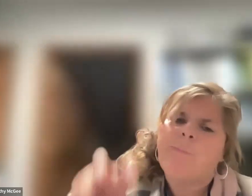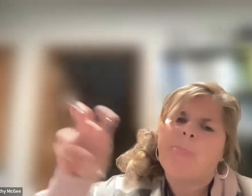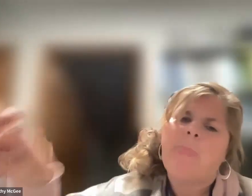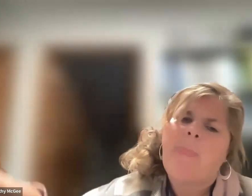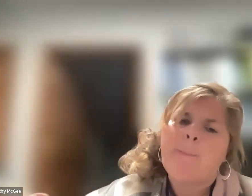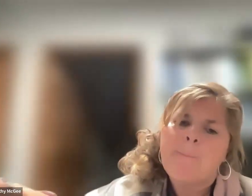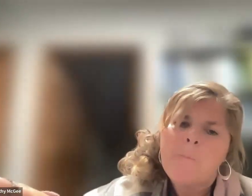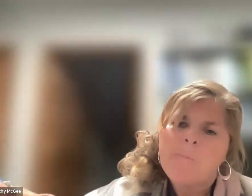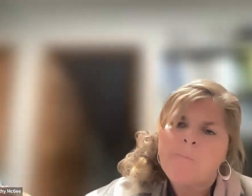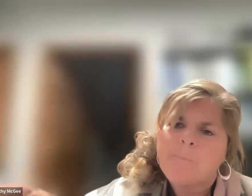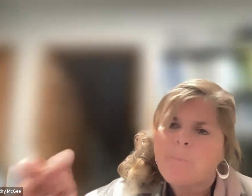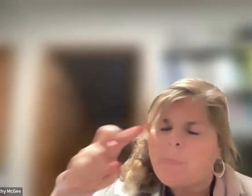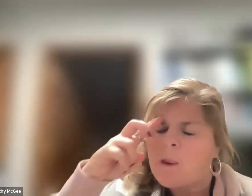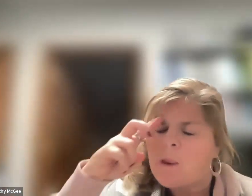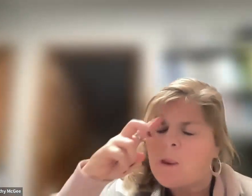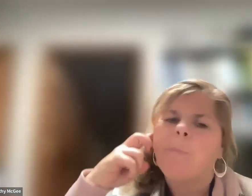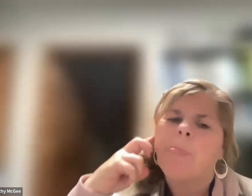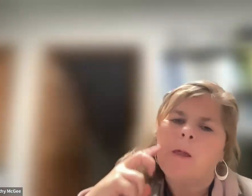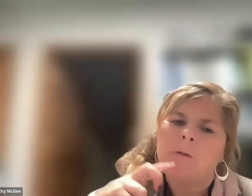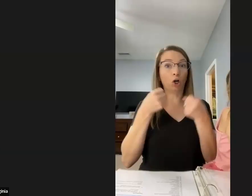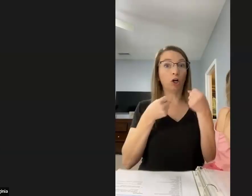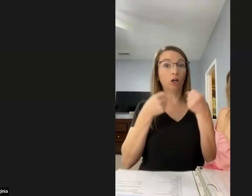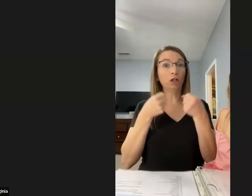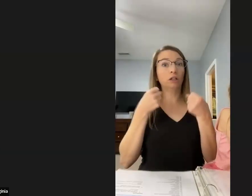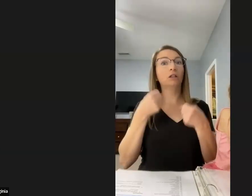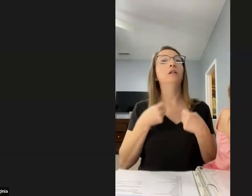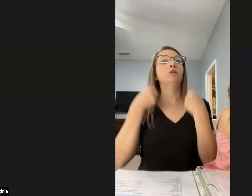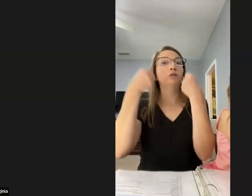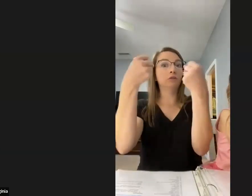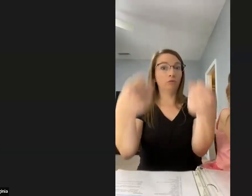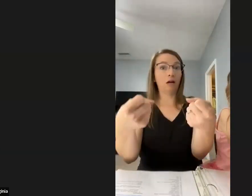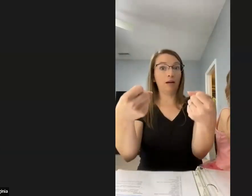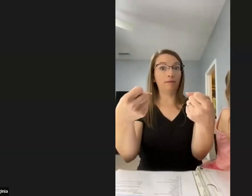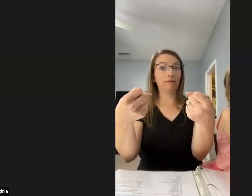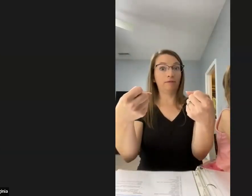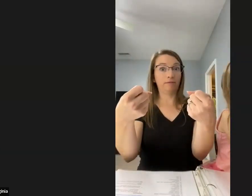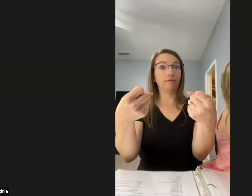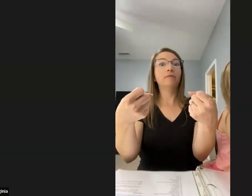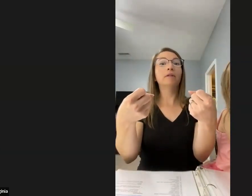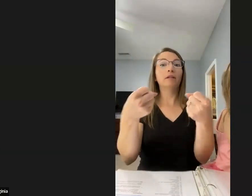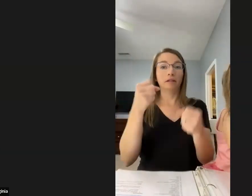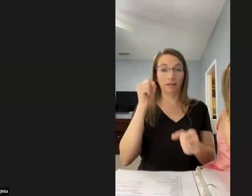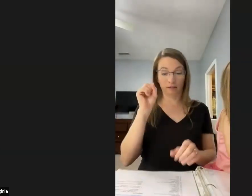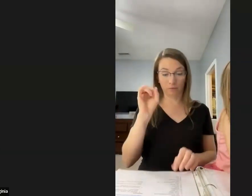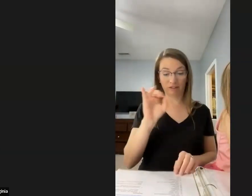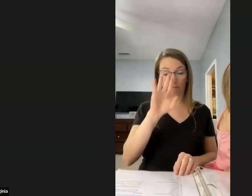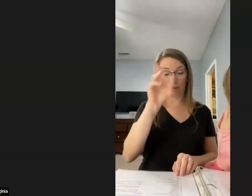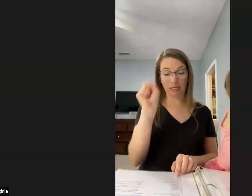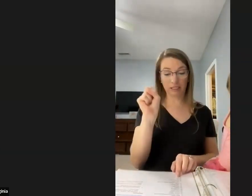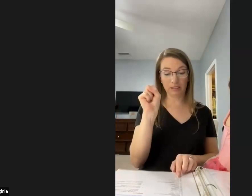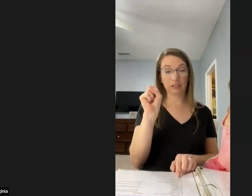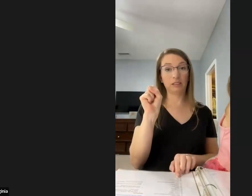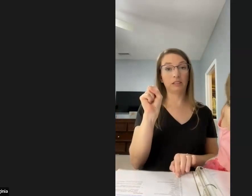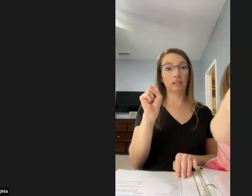All right. Car, to Car. drive. Well, And then you have bus,